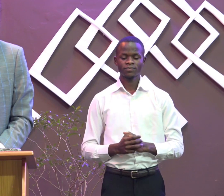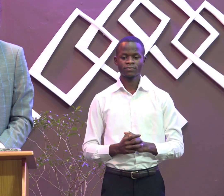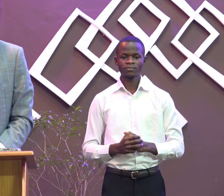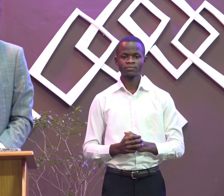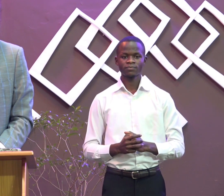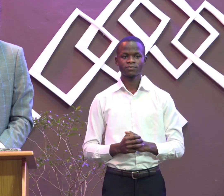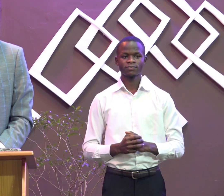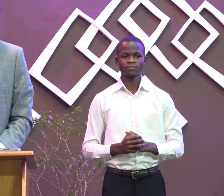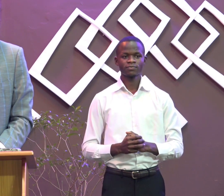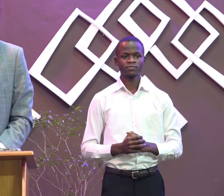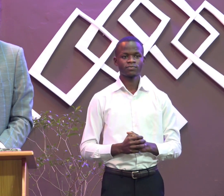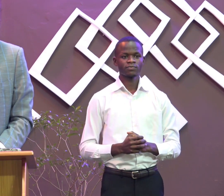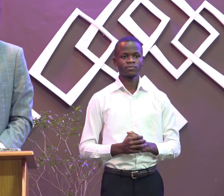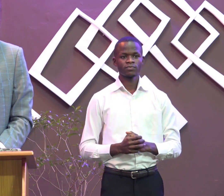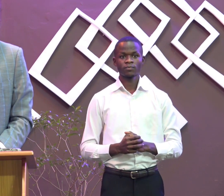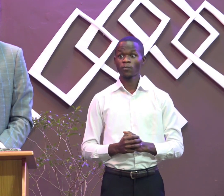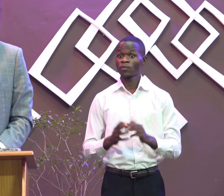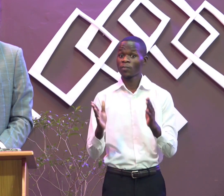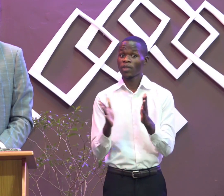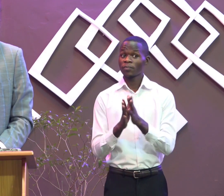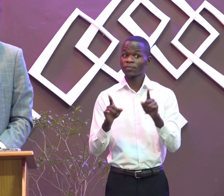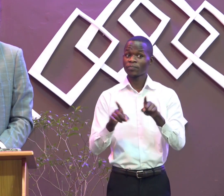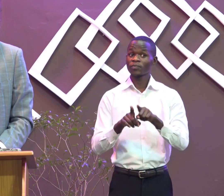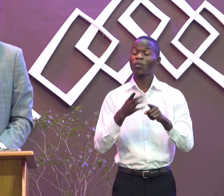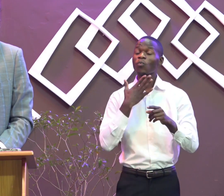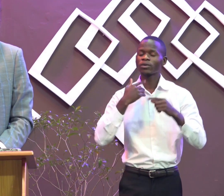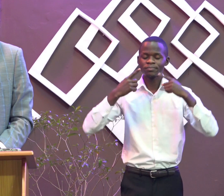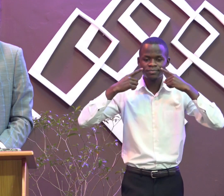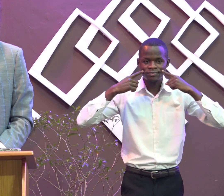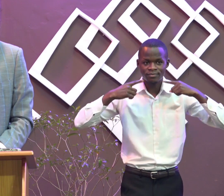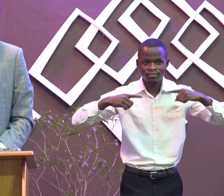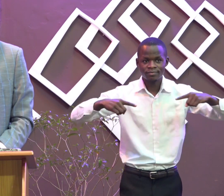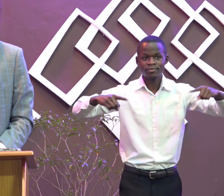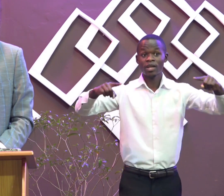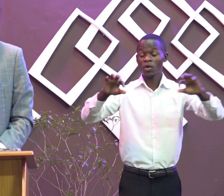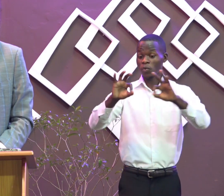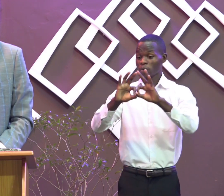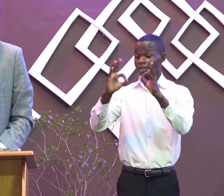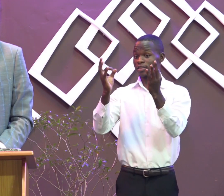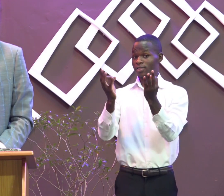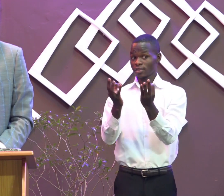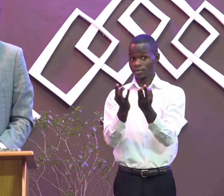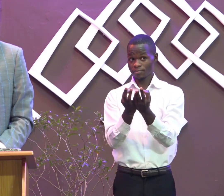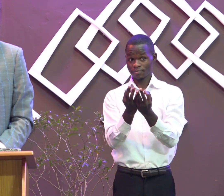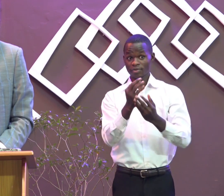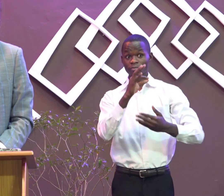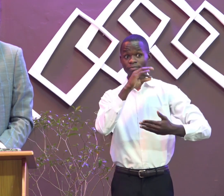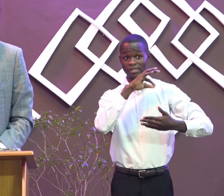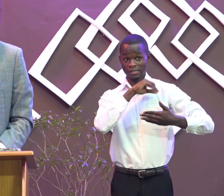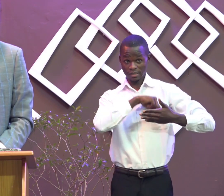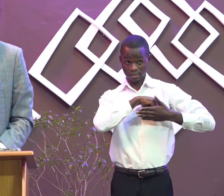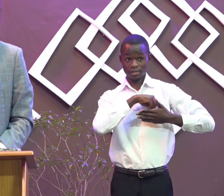about it. We just clapped our hands. Era njagala okulangirira eri famire ey'omuntu ow'omunda nti agenda